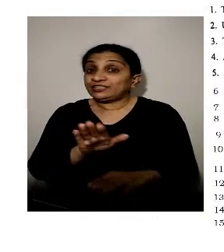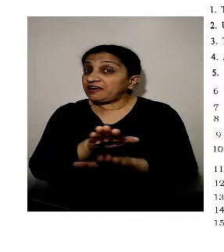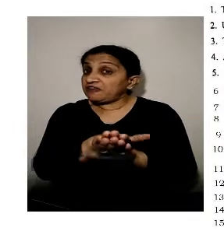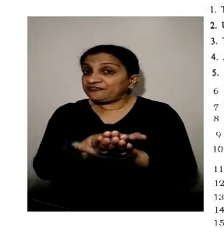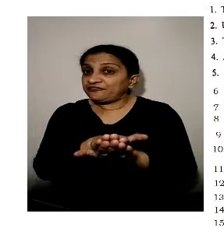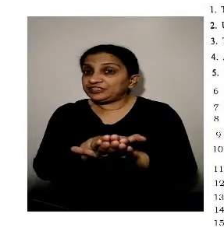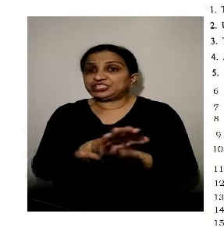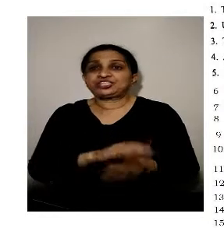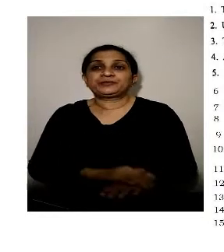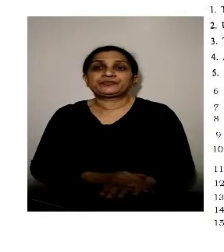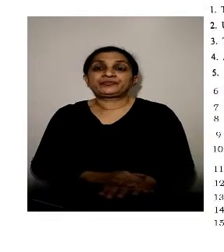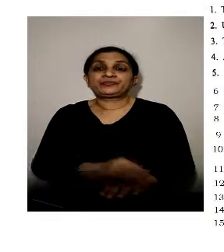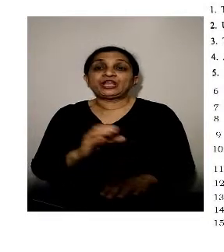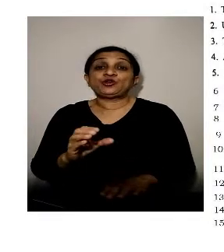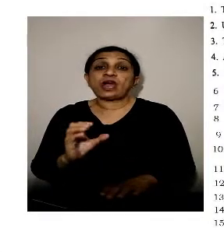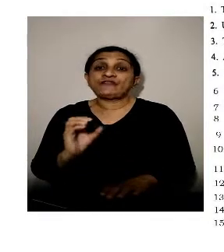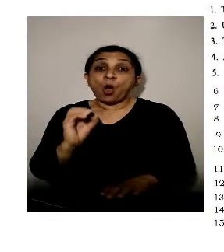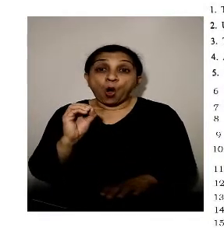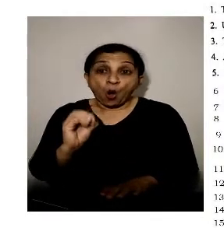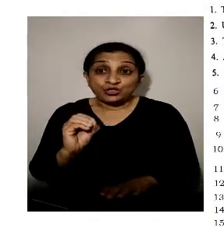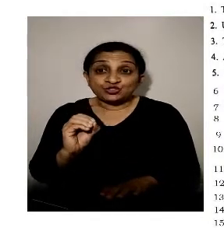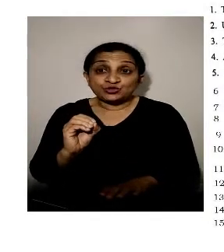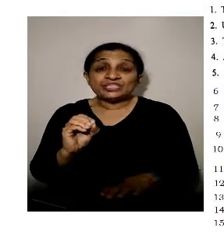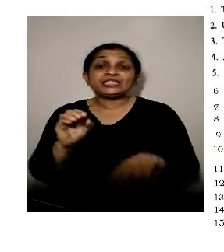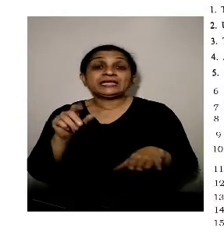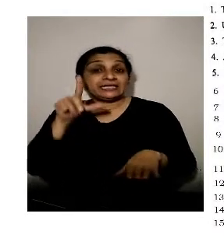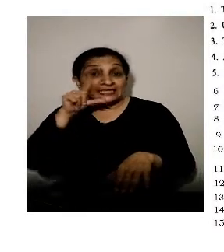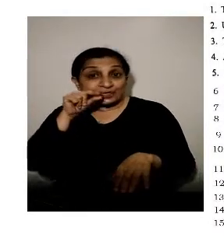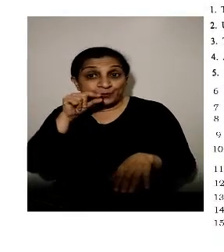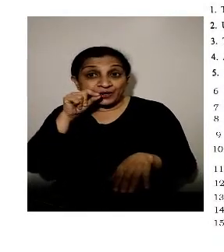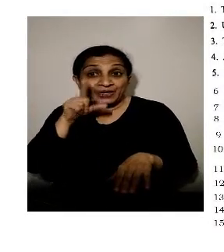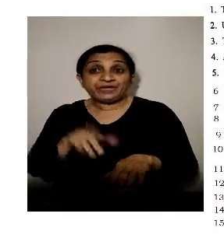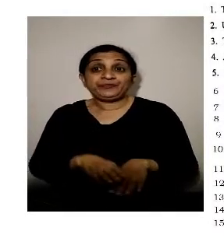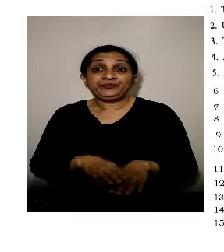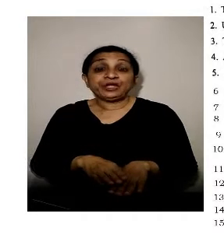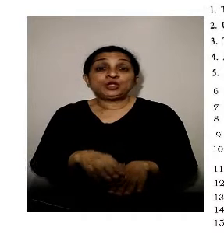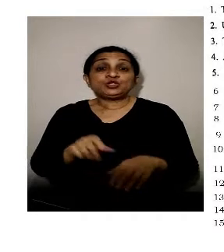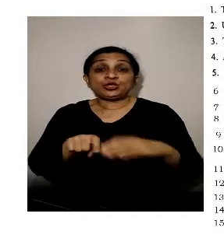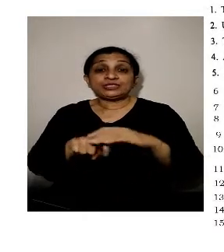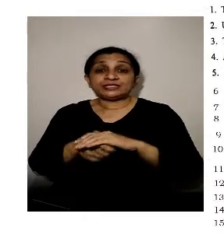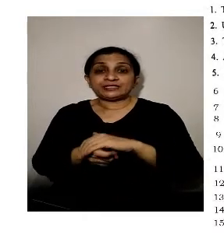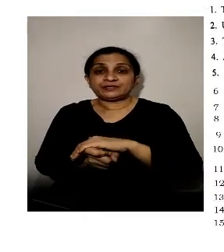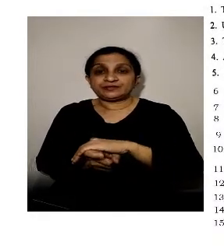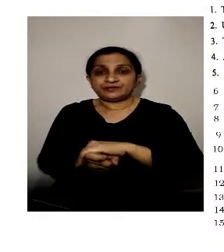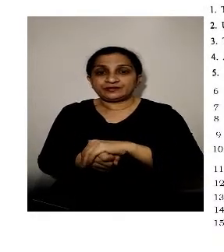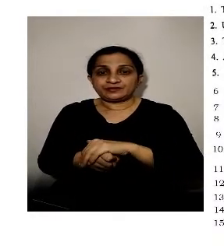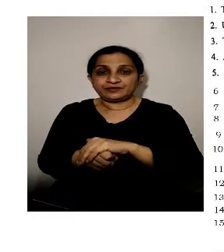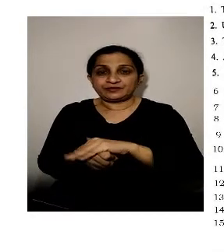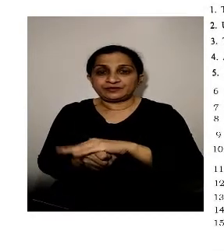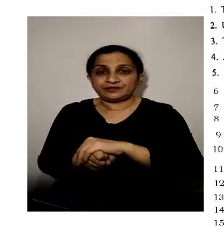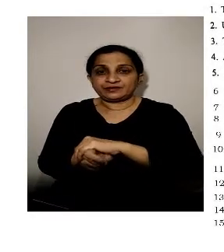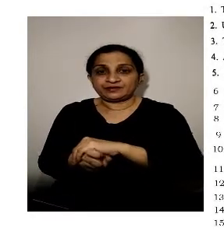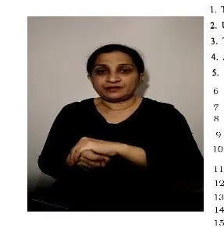not a fish. Then you have ostrich is a bird. Tortoise is